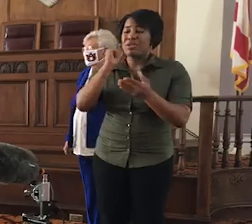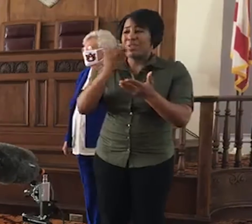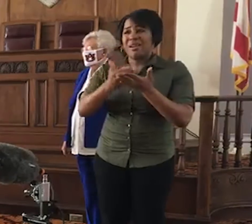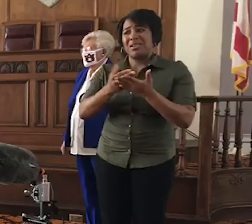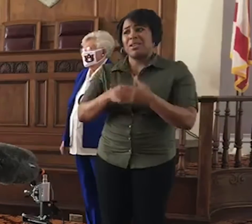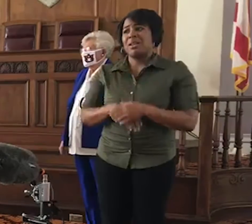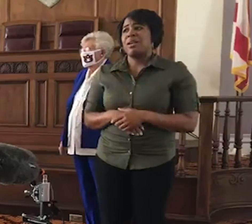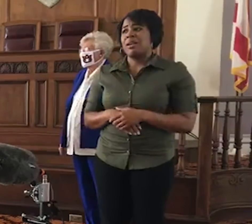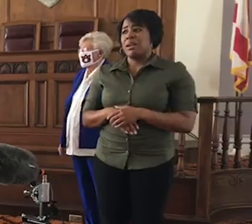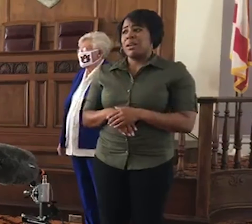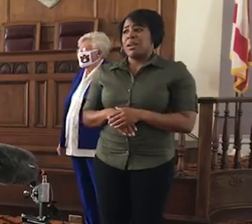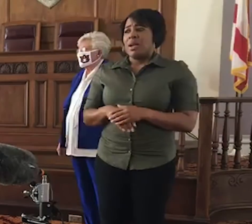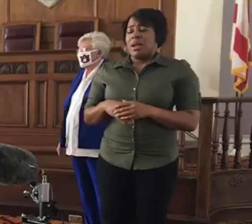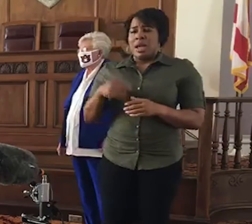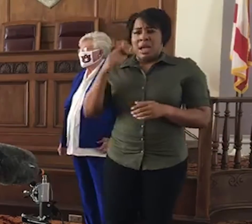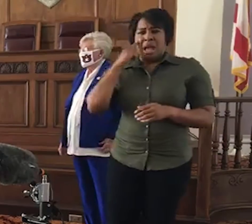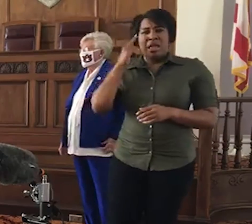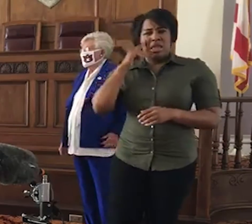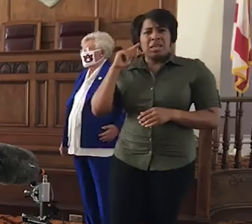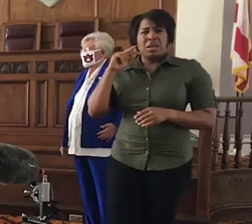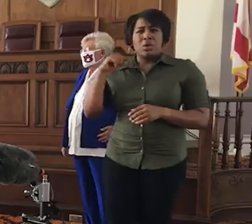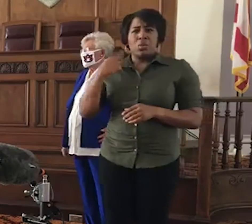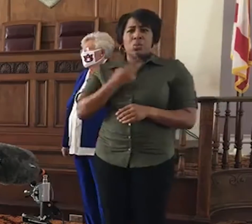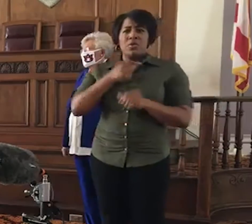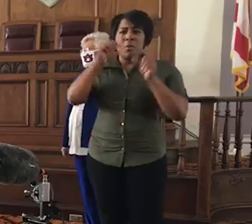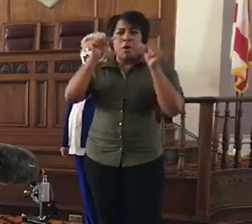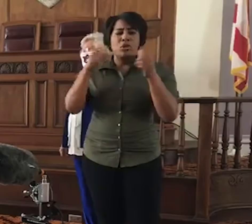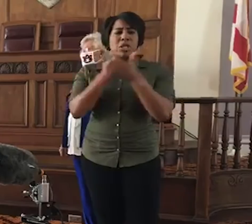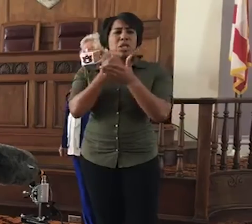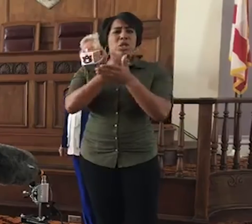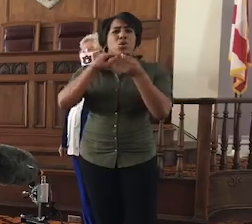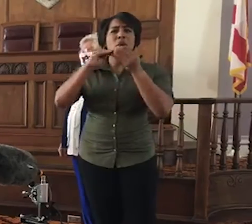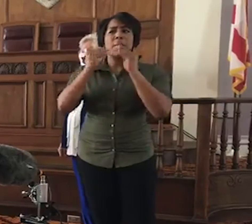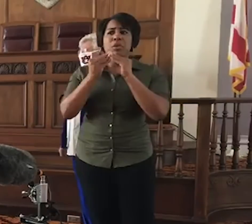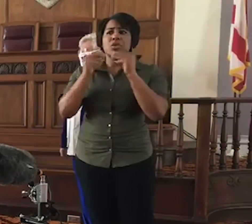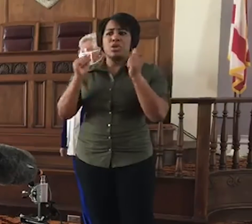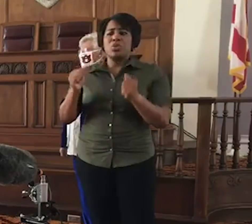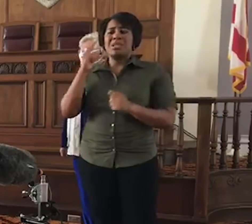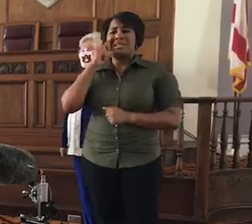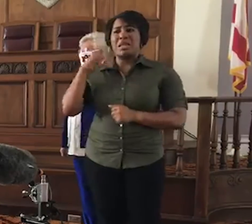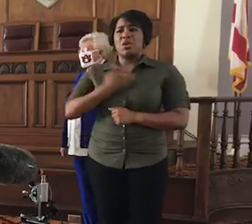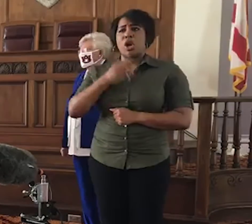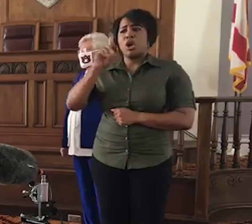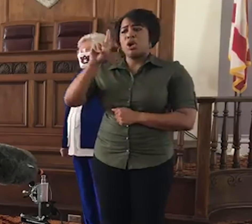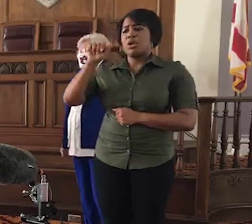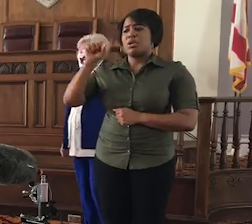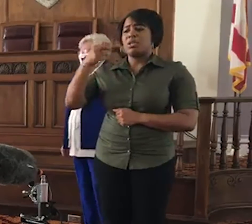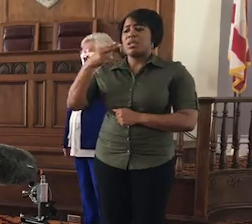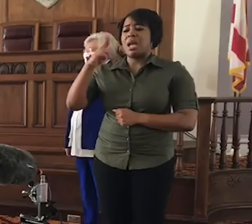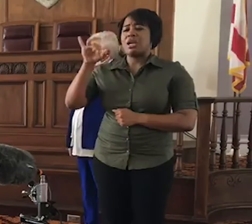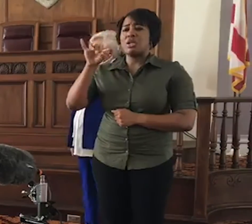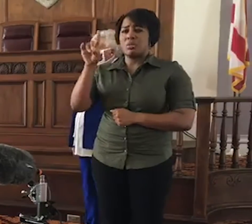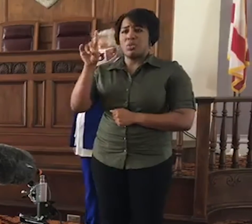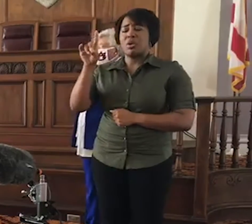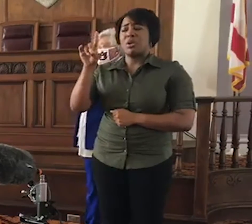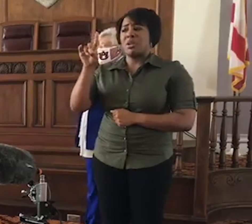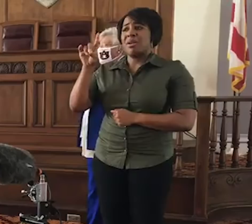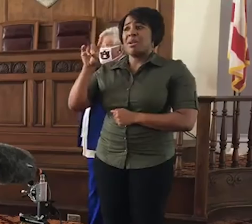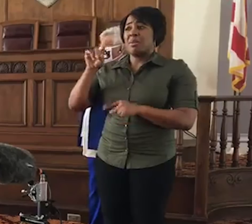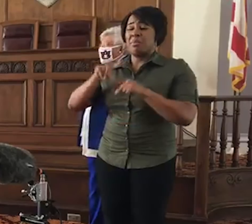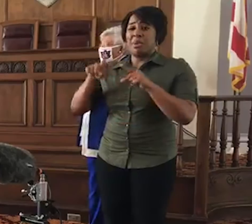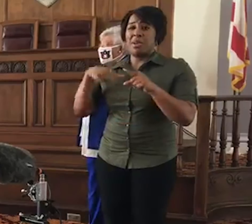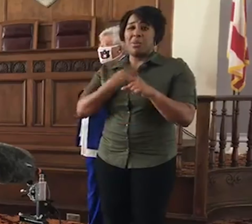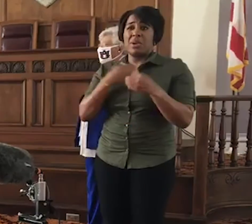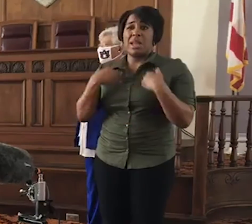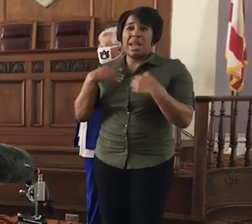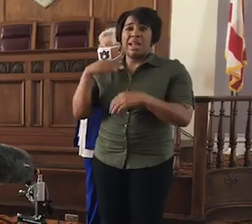think, posted probably as of this minute or any minute that you can see on our dashboard. But we did set a new record high in